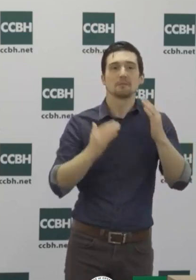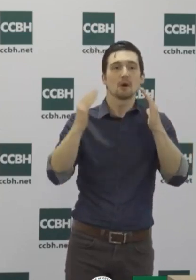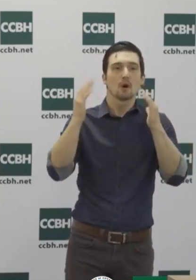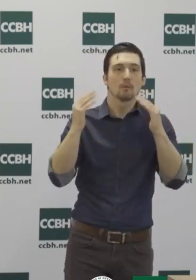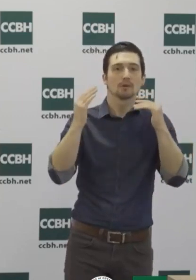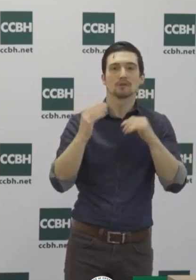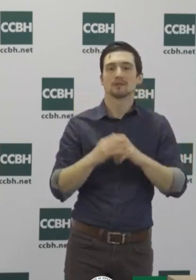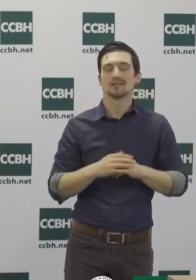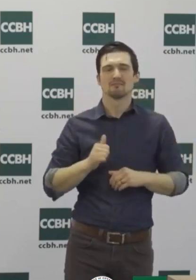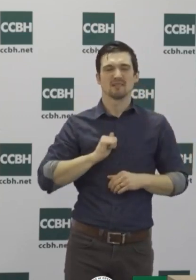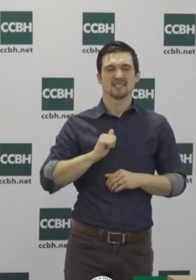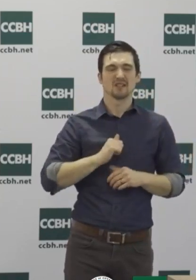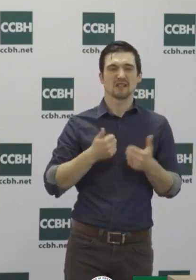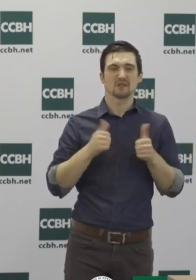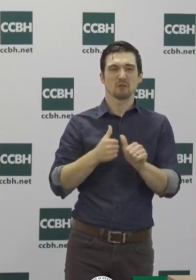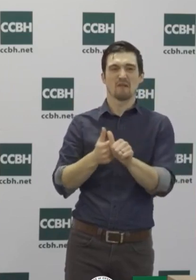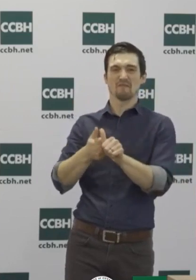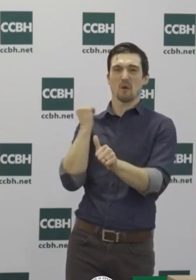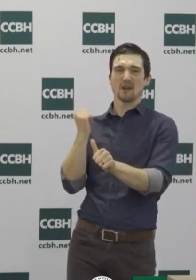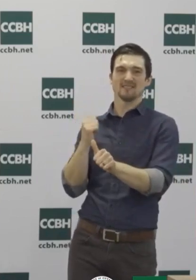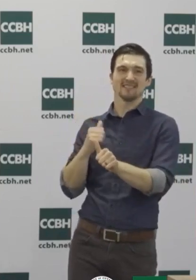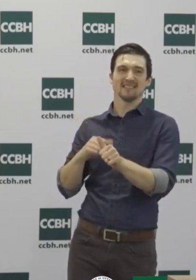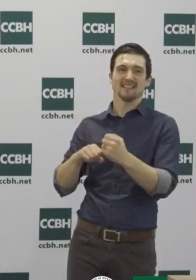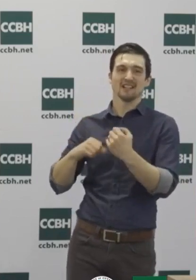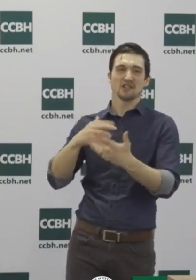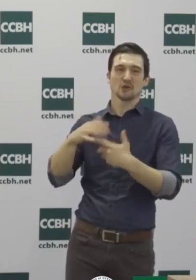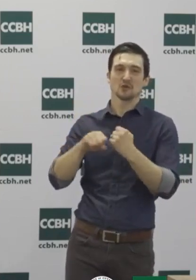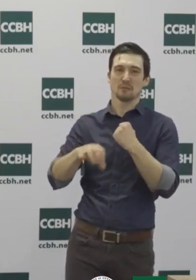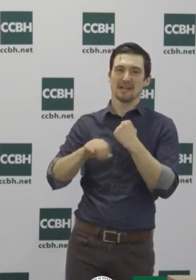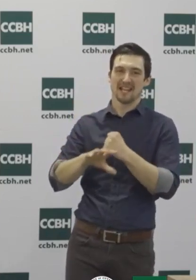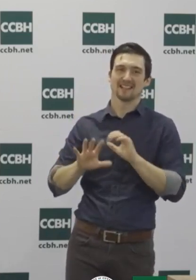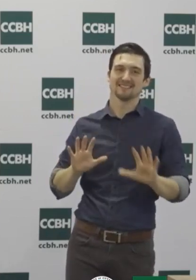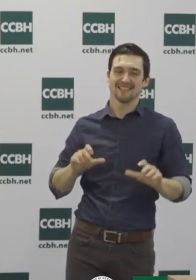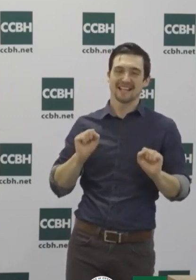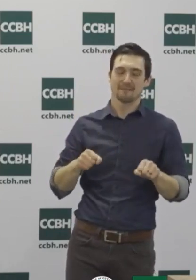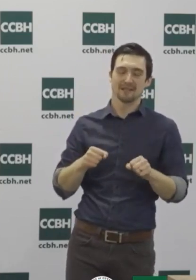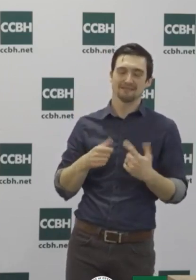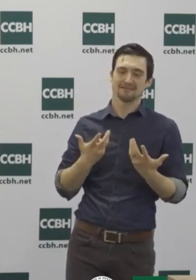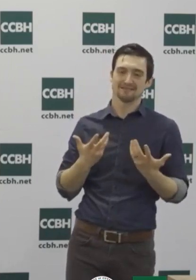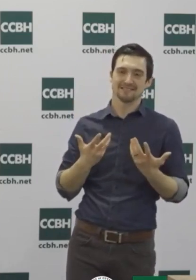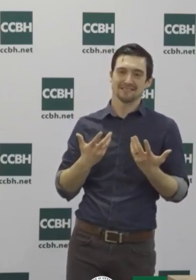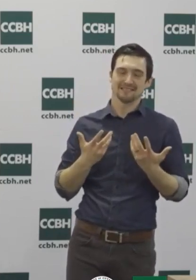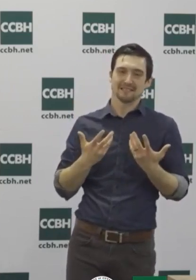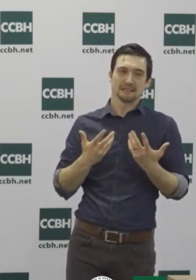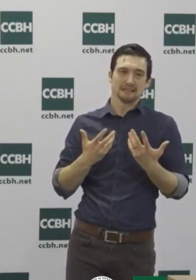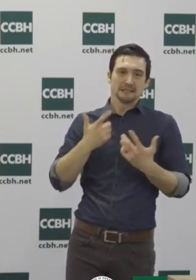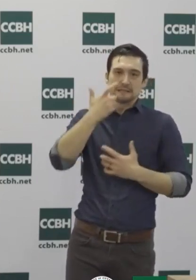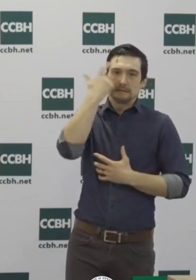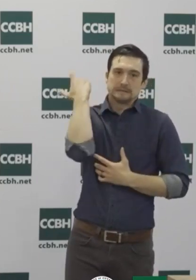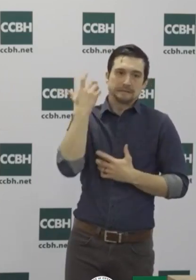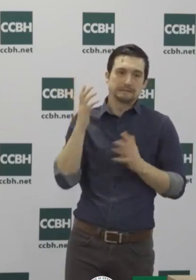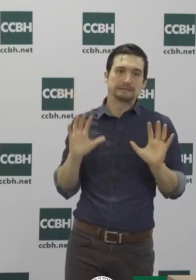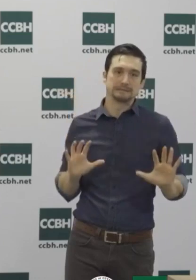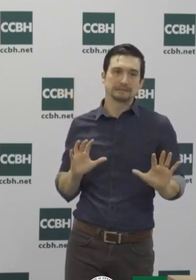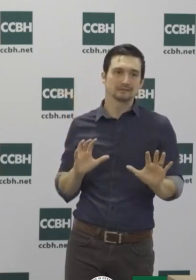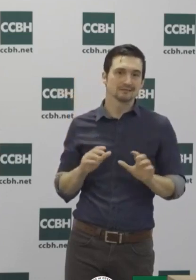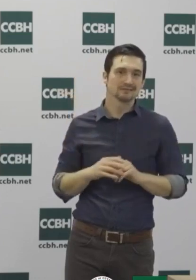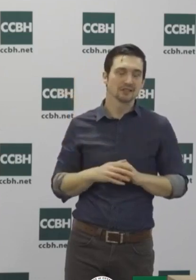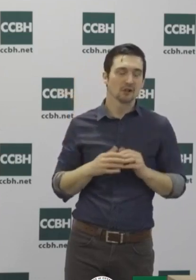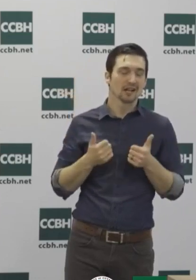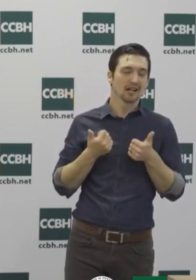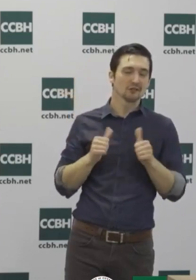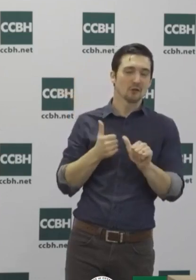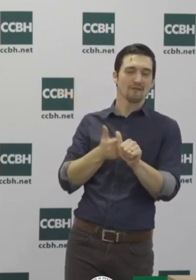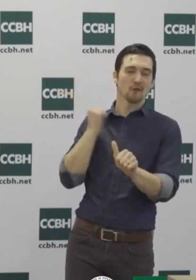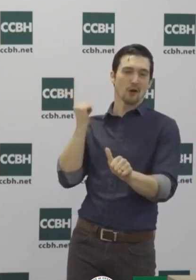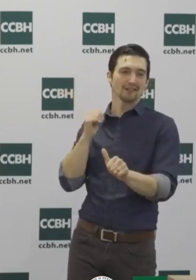off social media as much as possible. It can be a little difficult, I guess, especially at this time.